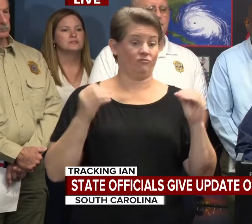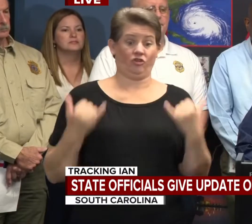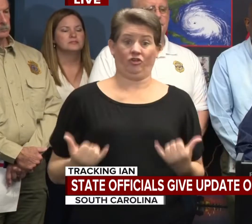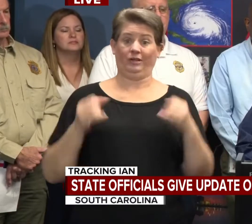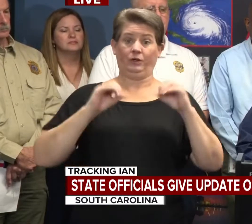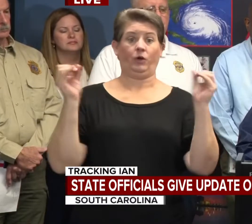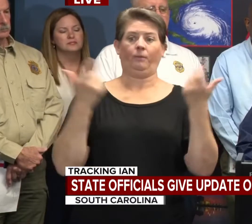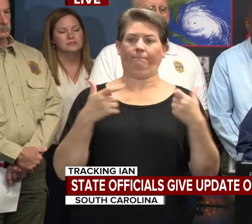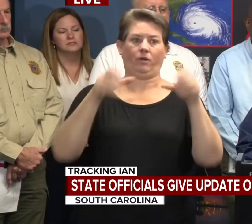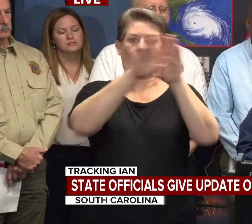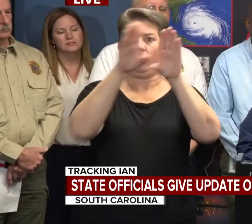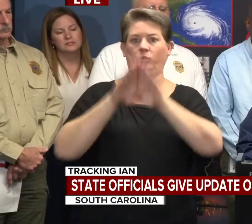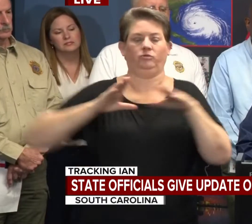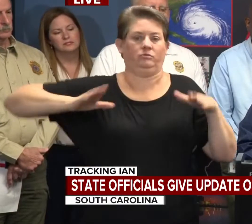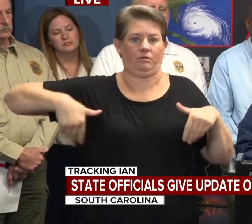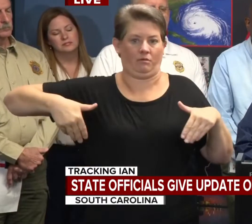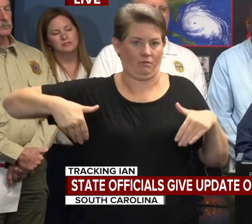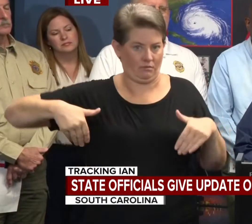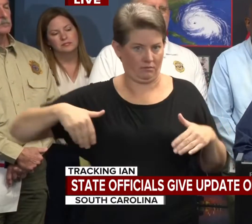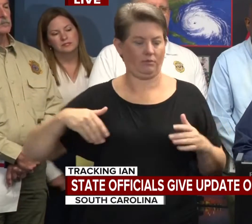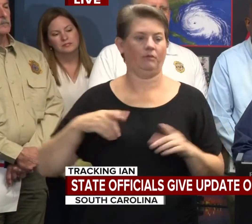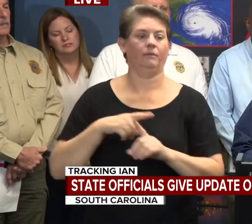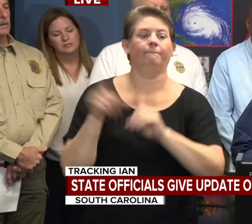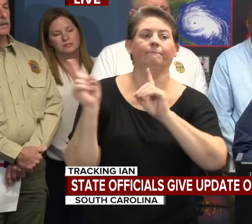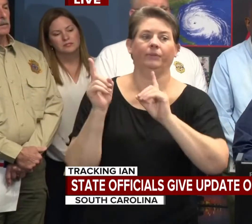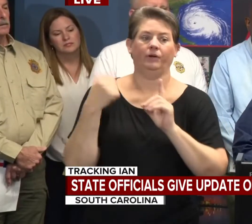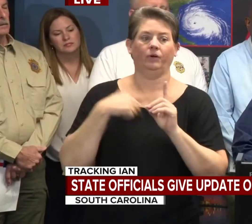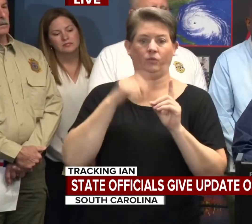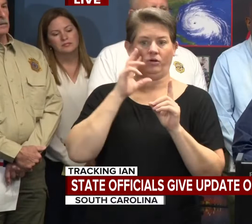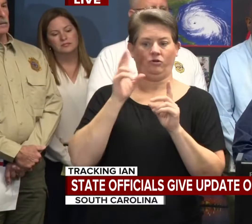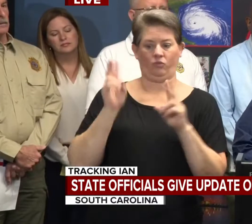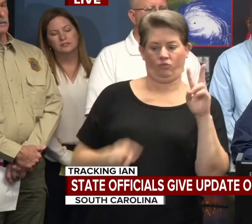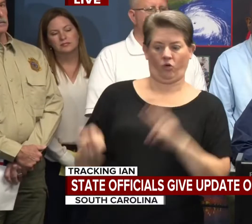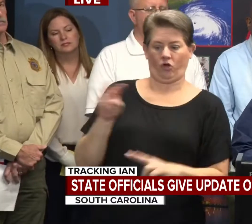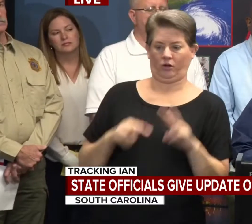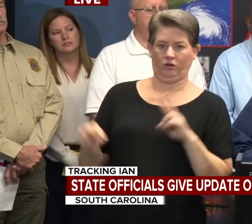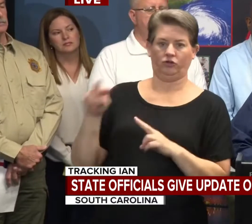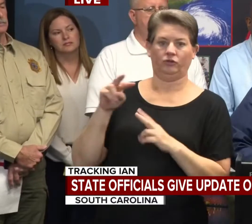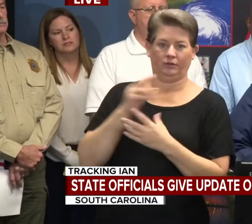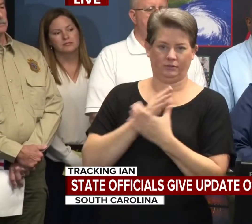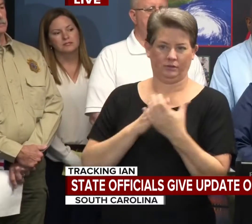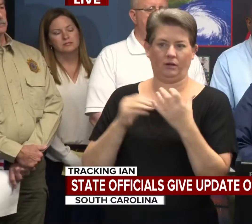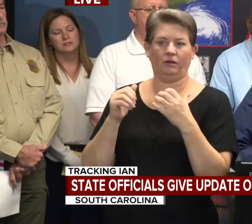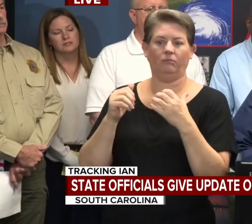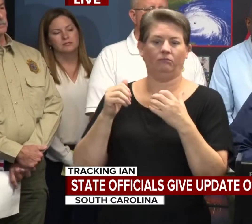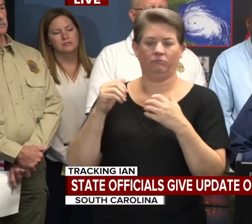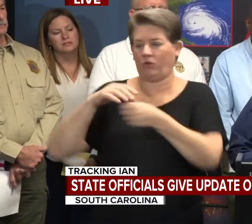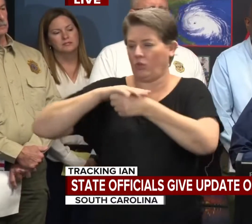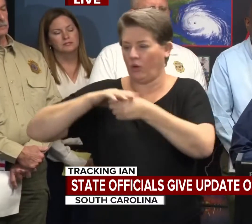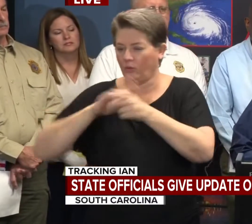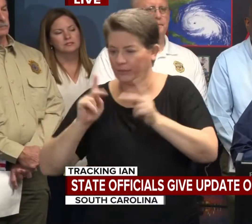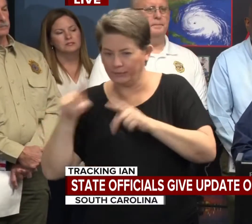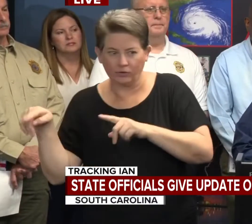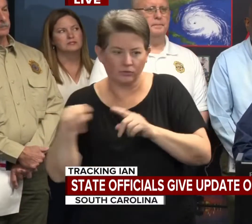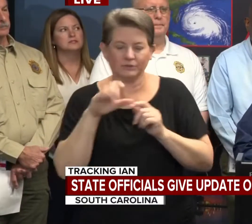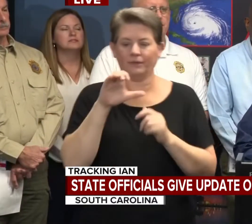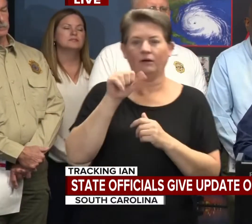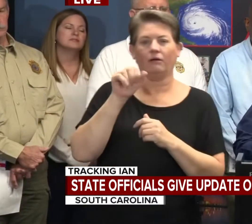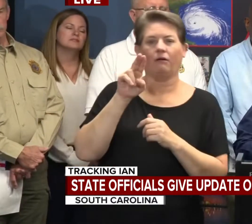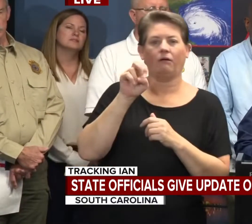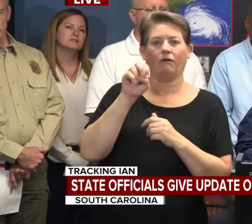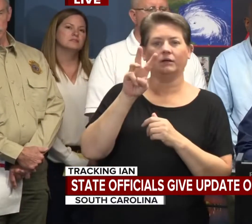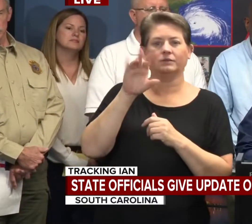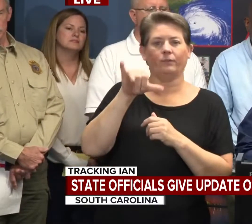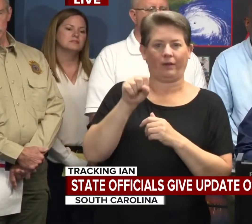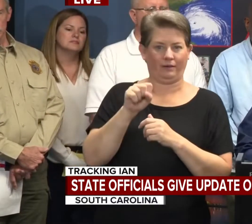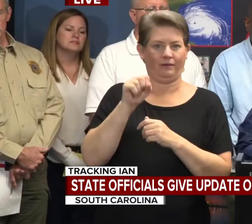that we are aware of. However, we are closely watching with the local officials some of the causeways in the areas that